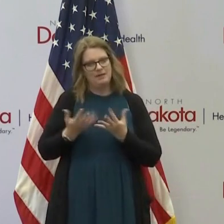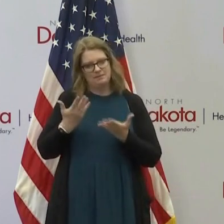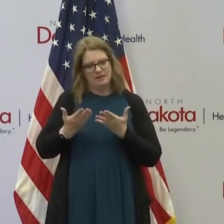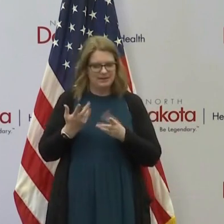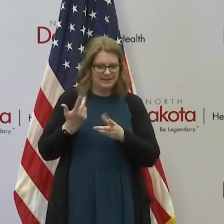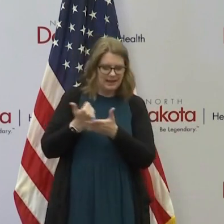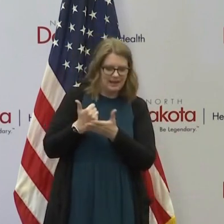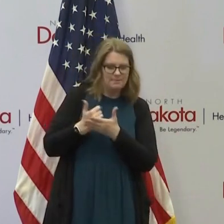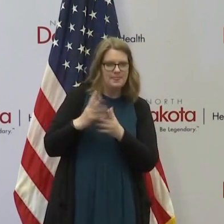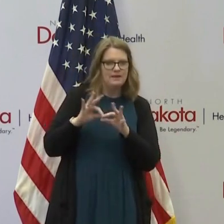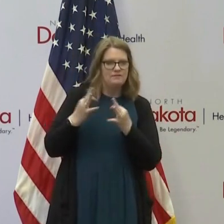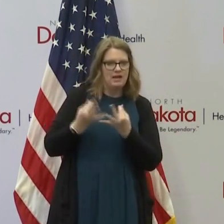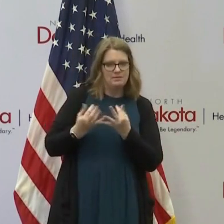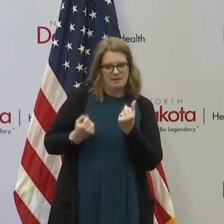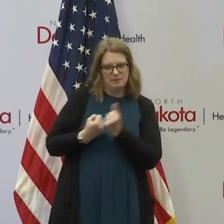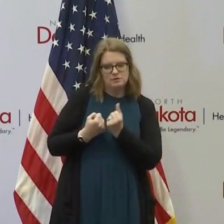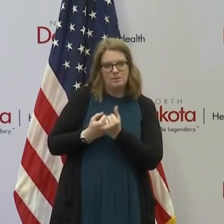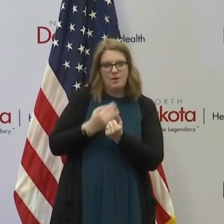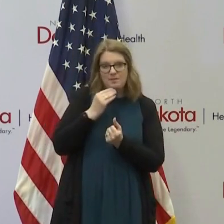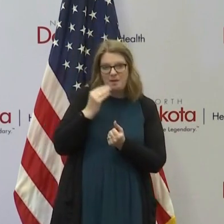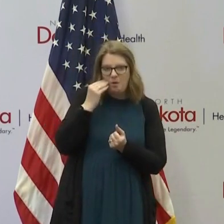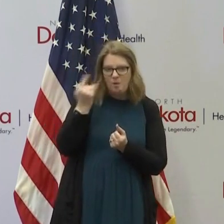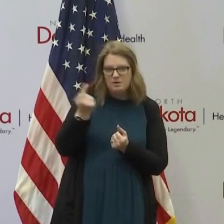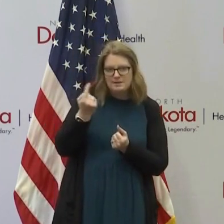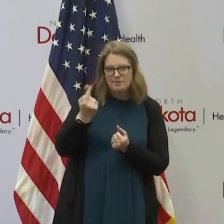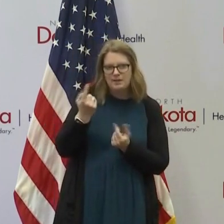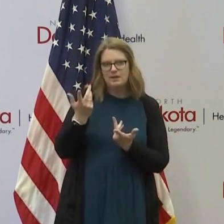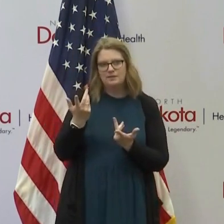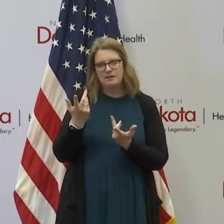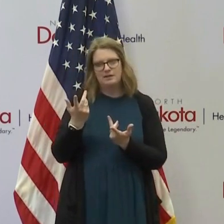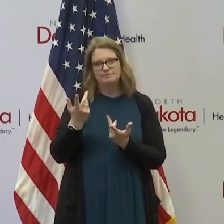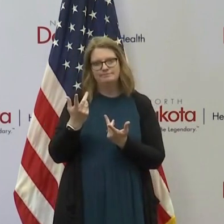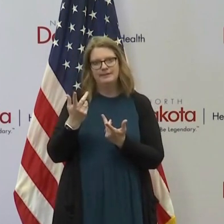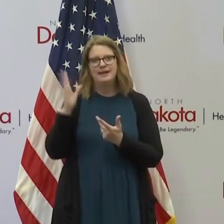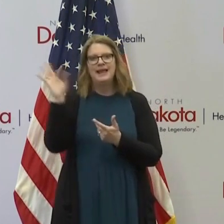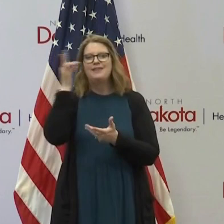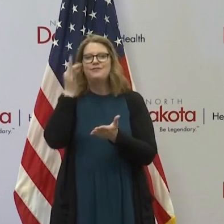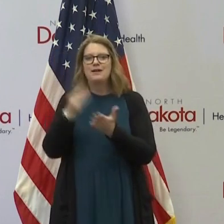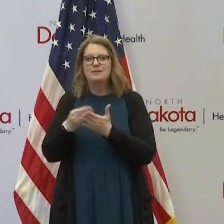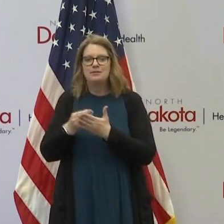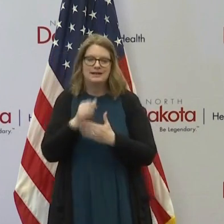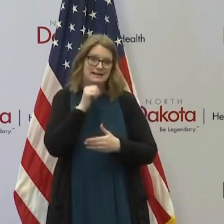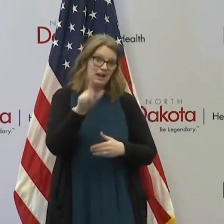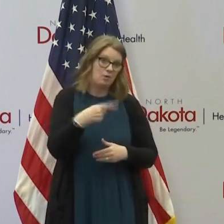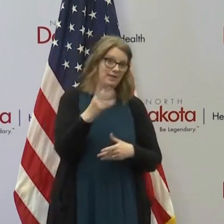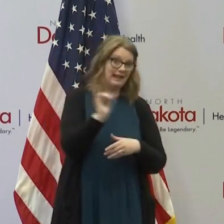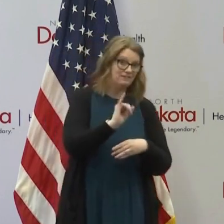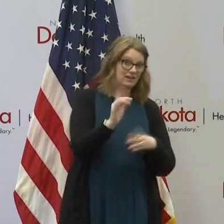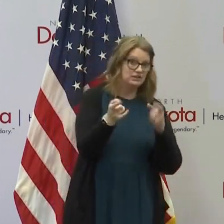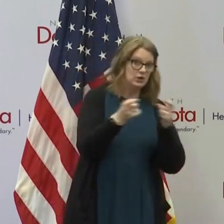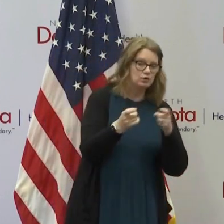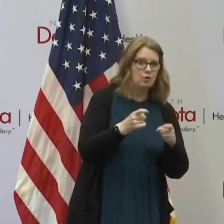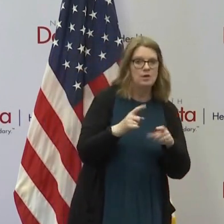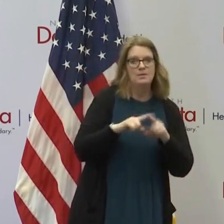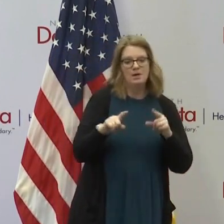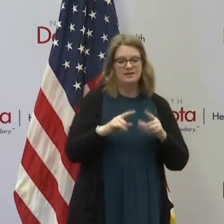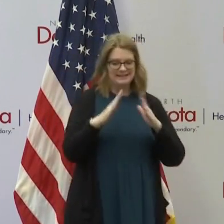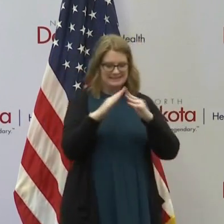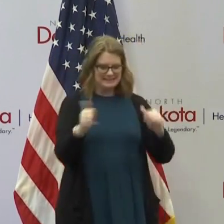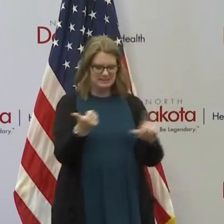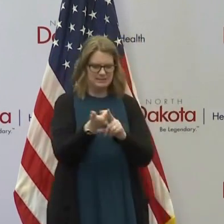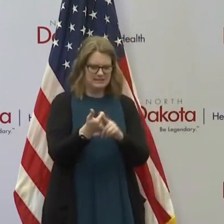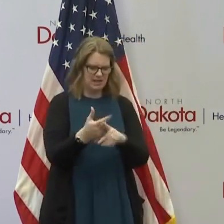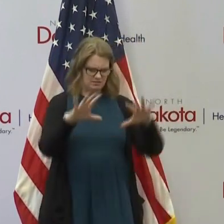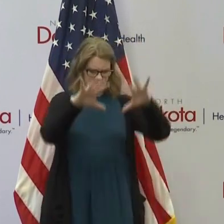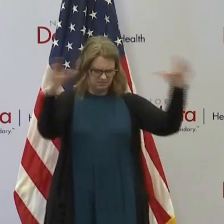their families have the income to be able to support them. So we're not just working on infection control. We're actually trying to take a look at the system and say,